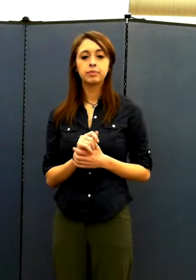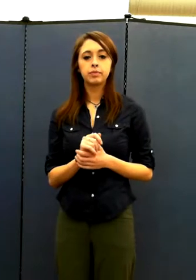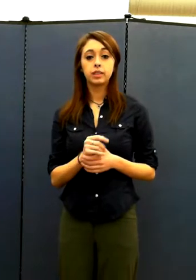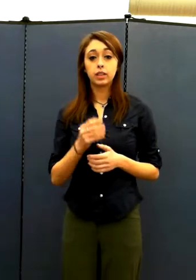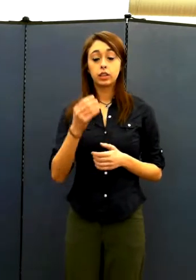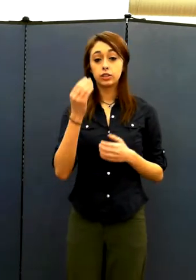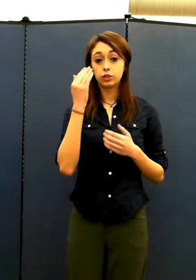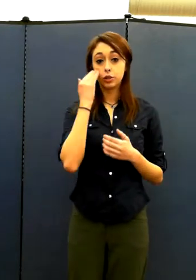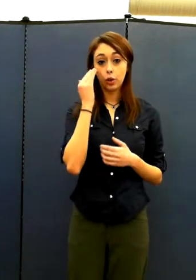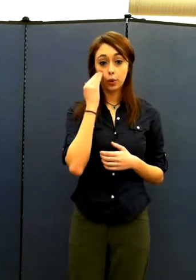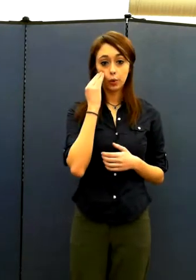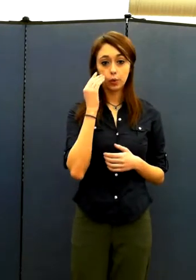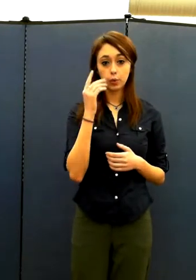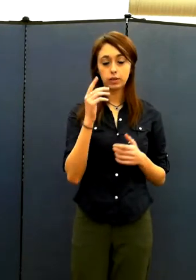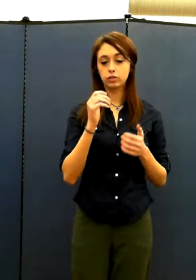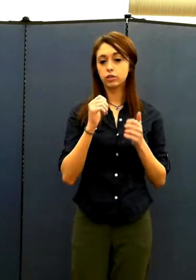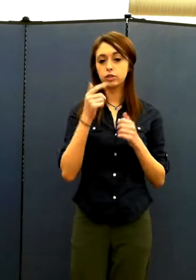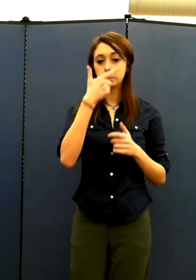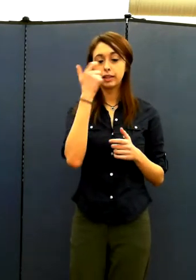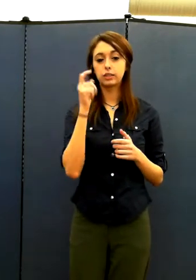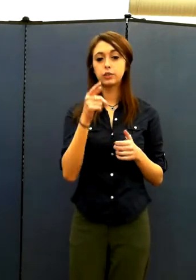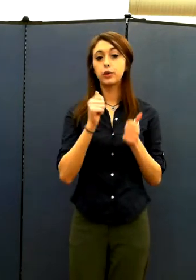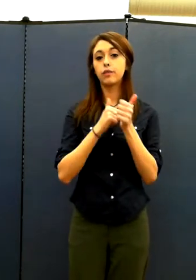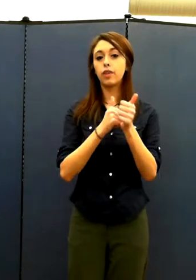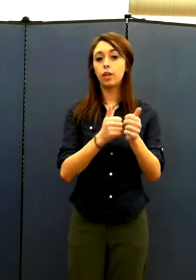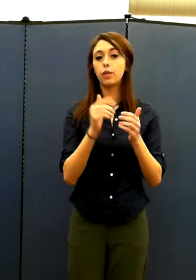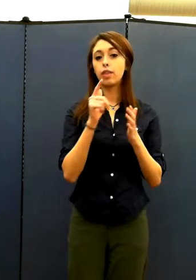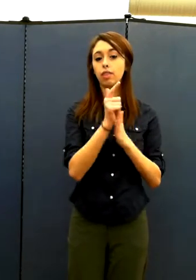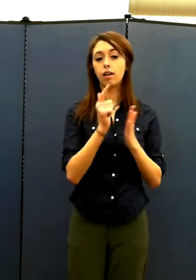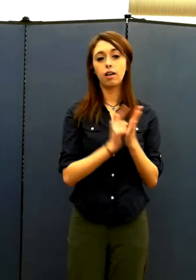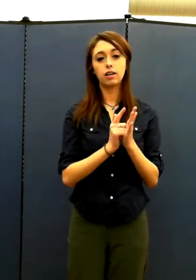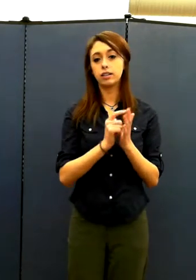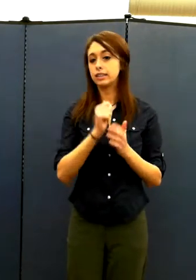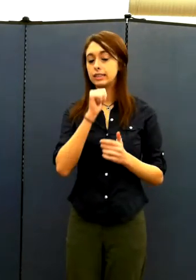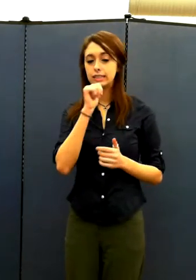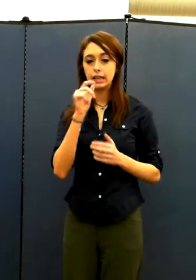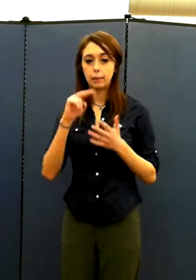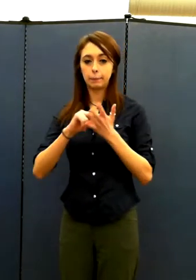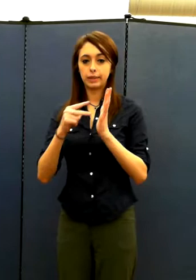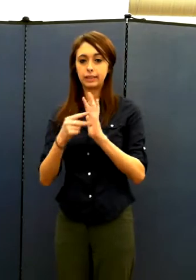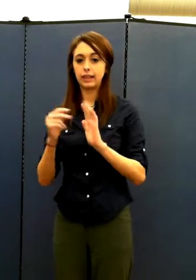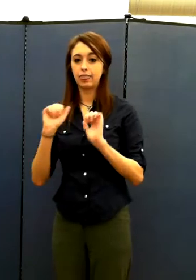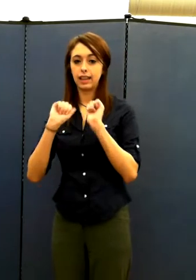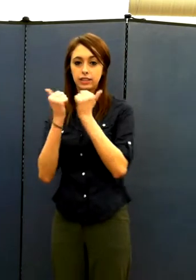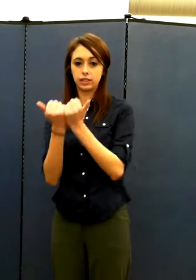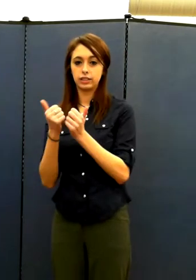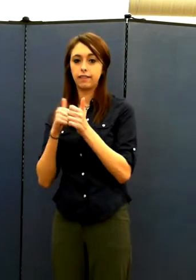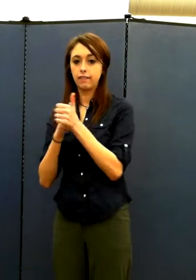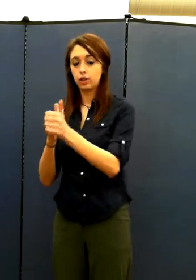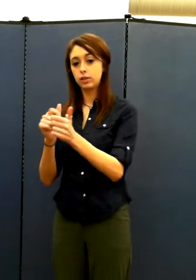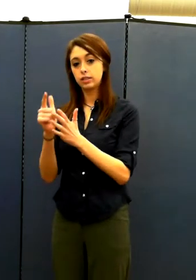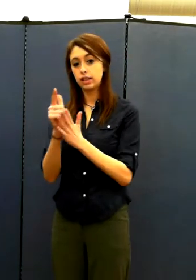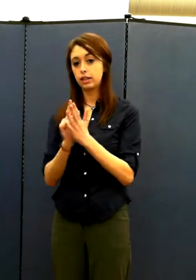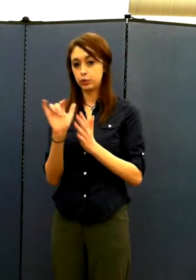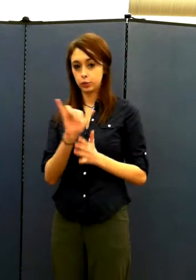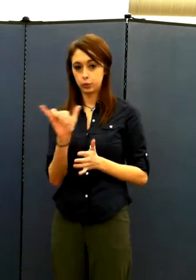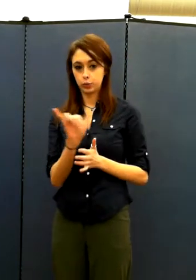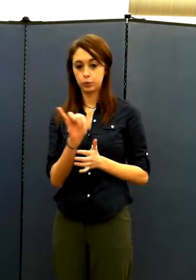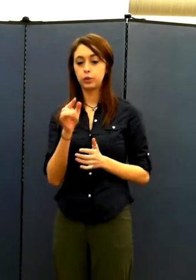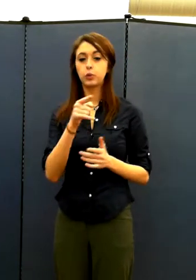you follow the law does not mean that the interpreting agency that you work for does. And you will be contacted for assignments